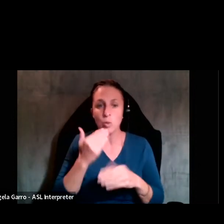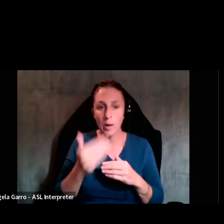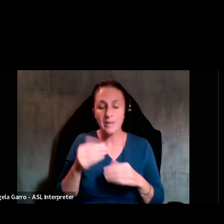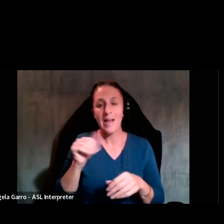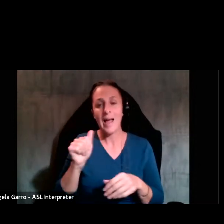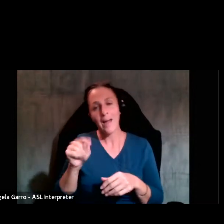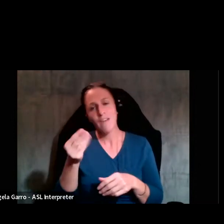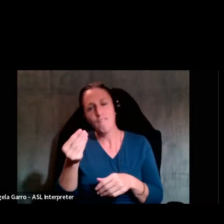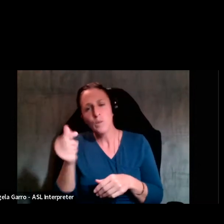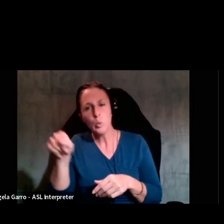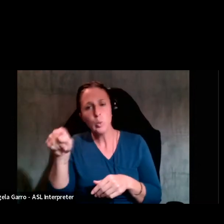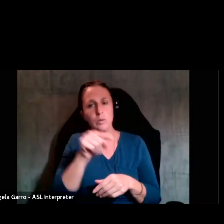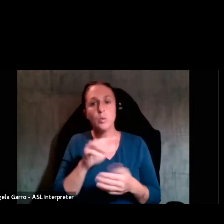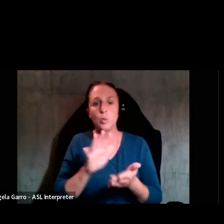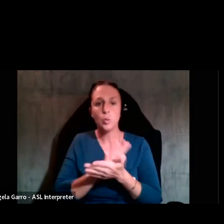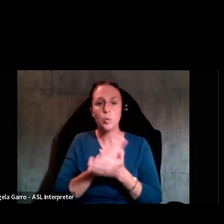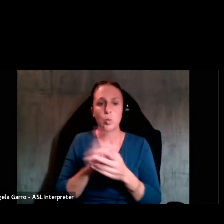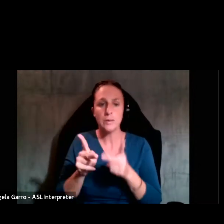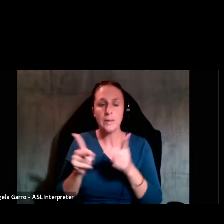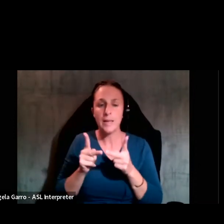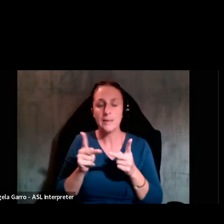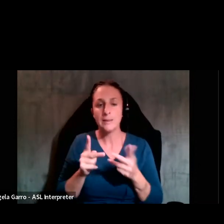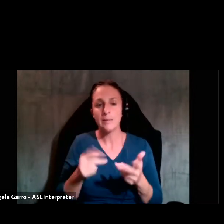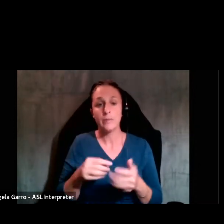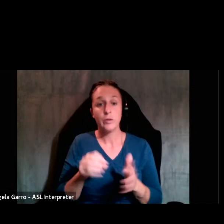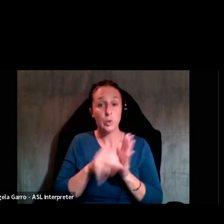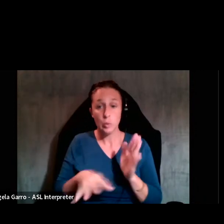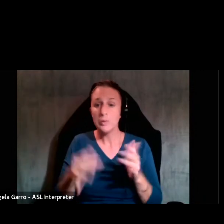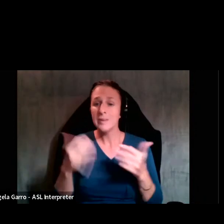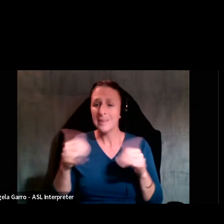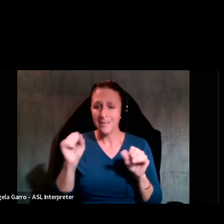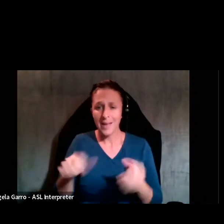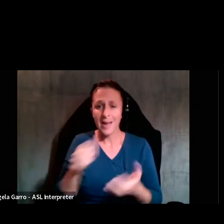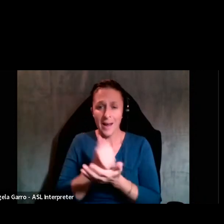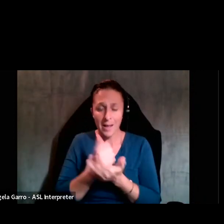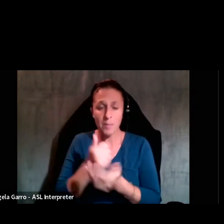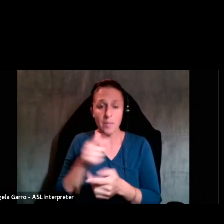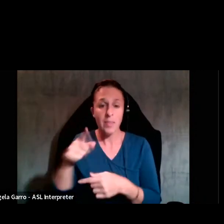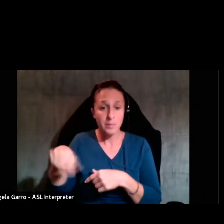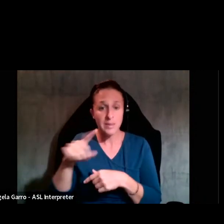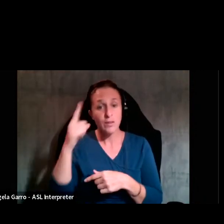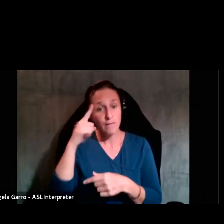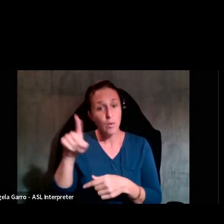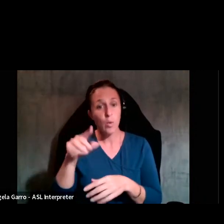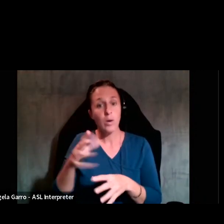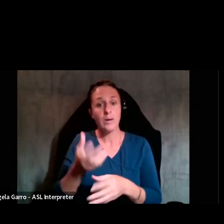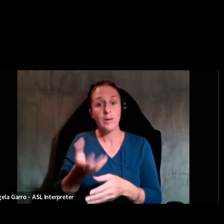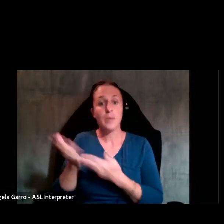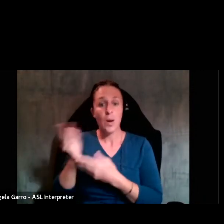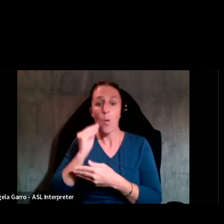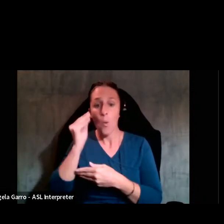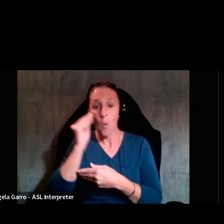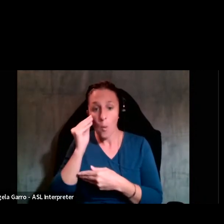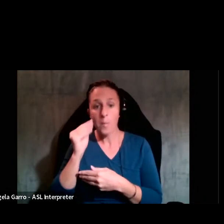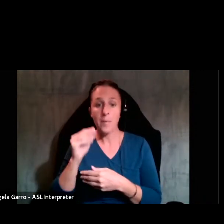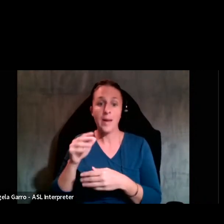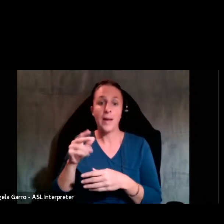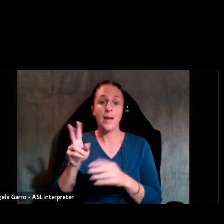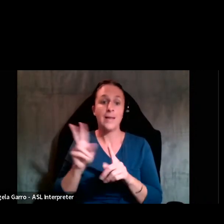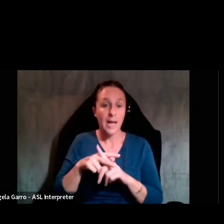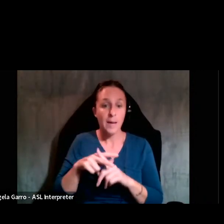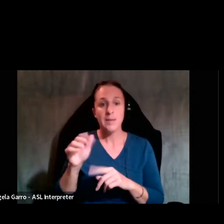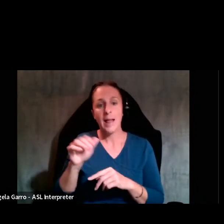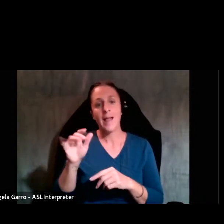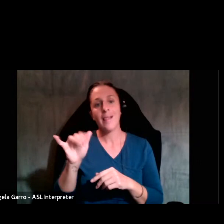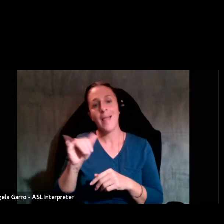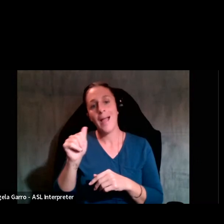sites. So students can still help themselves for take-home assignments by using apps such as Google Translate, where they can take pictures